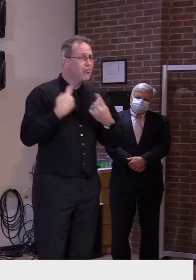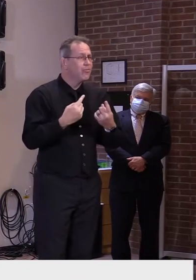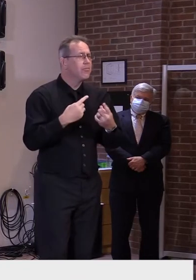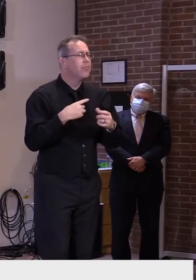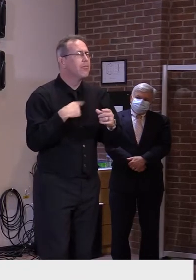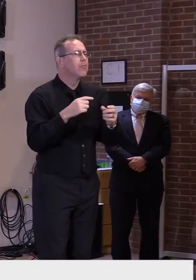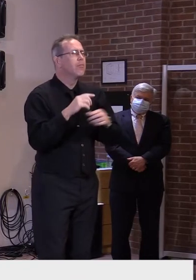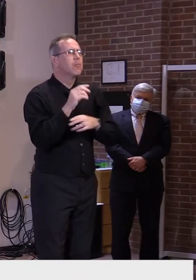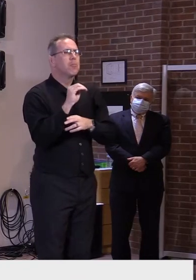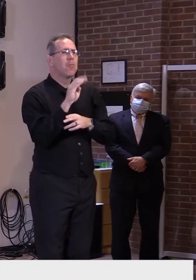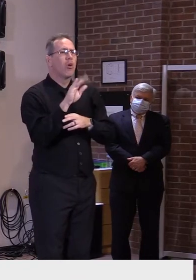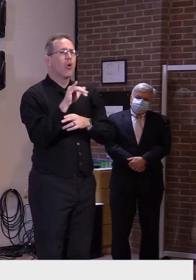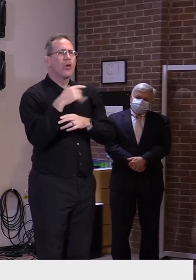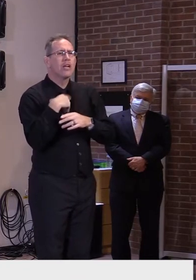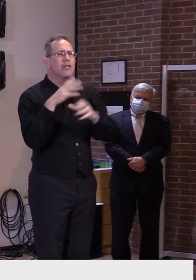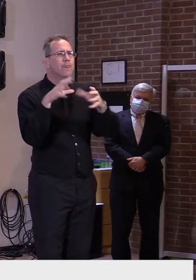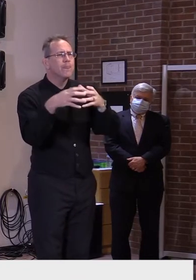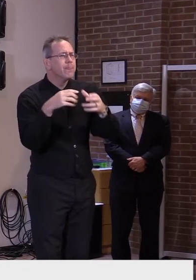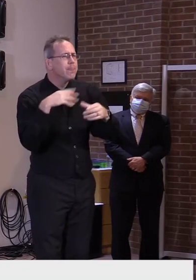quagmire, so to speak.